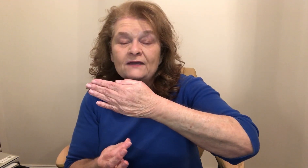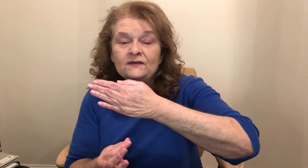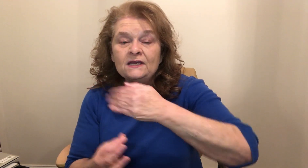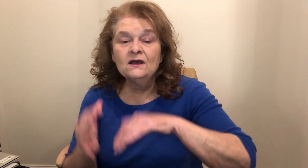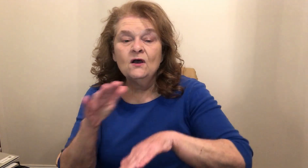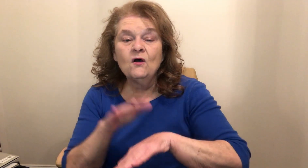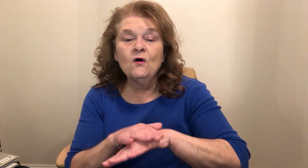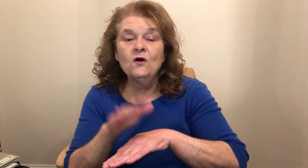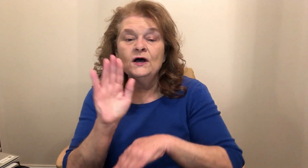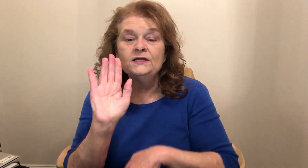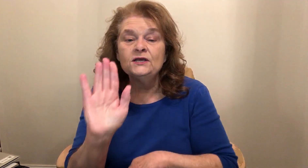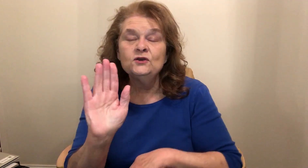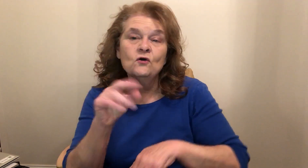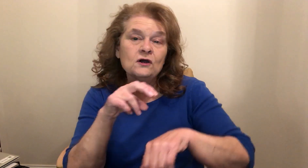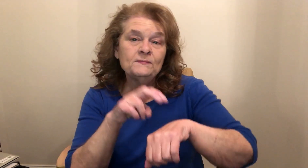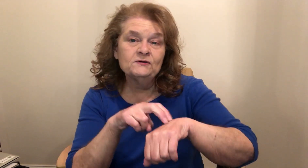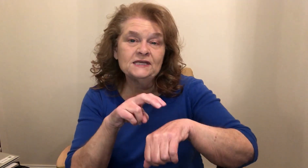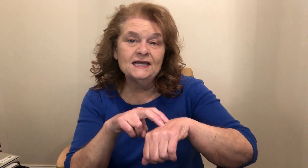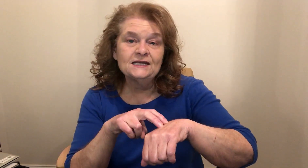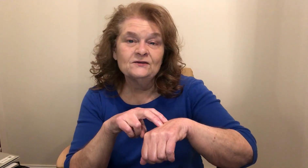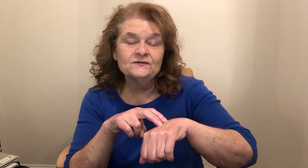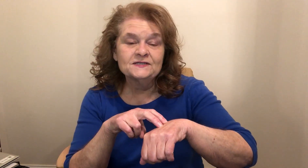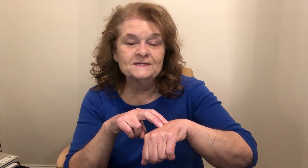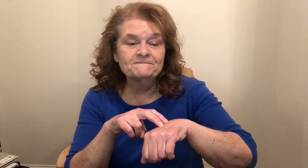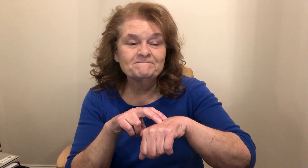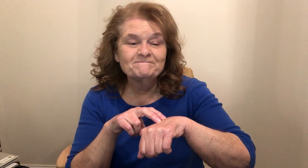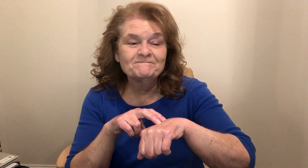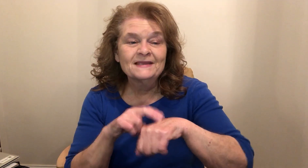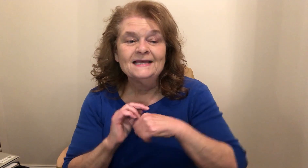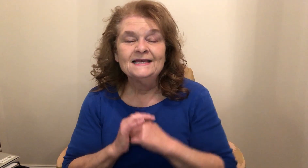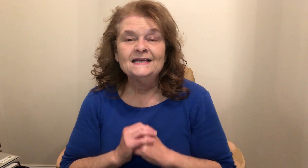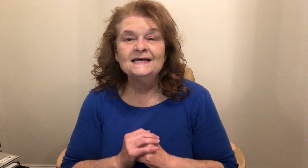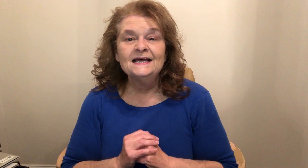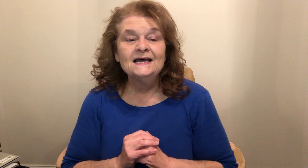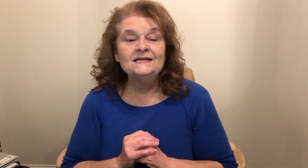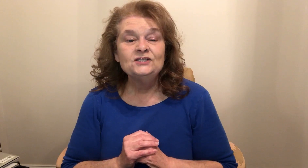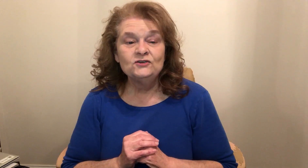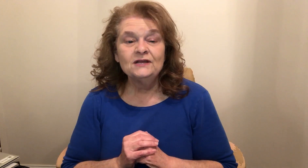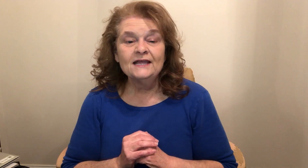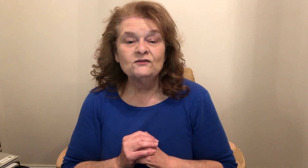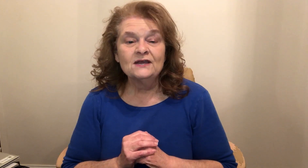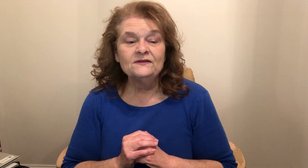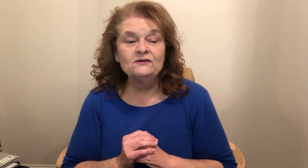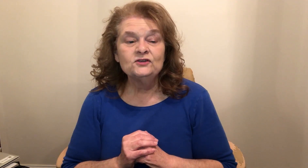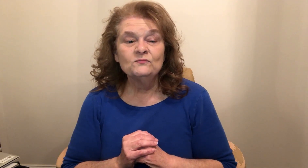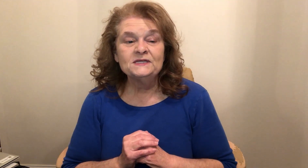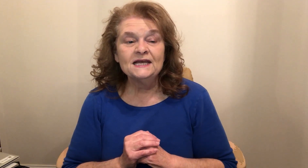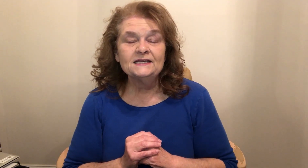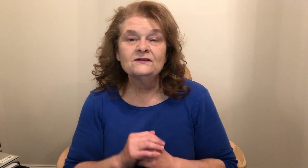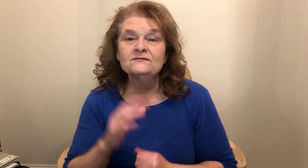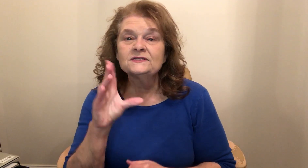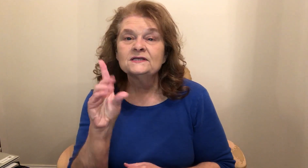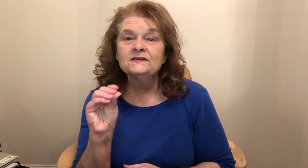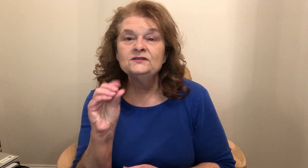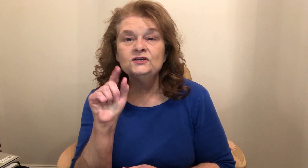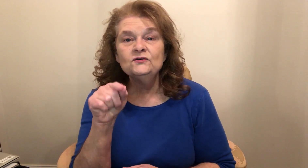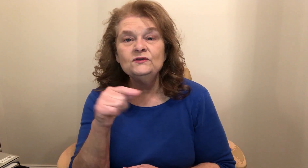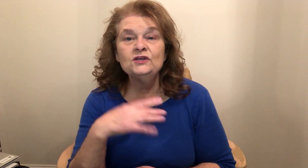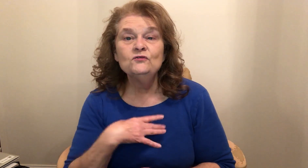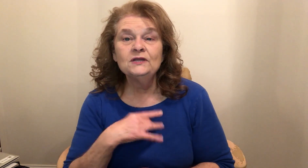gravy on your potatoes. Do you like gravy on your potatoes? Do you